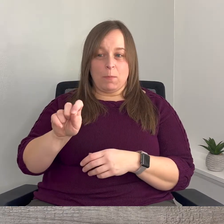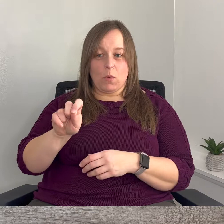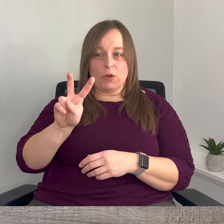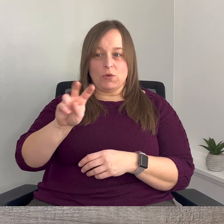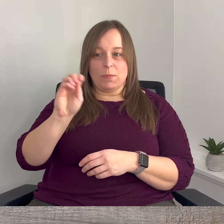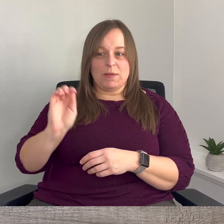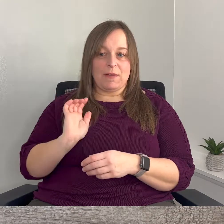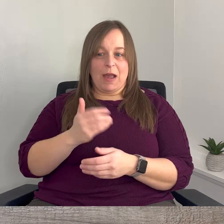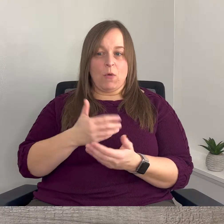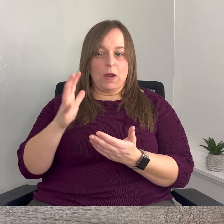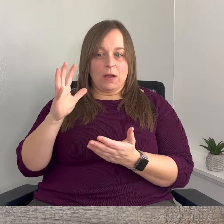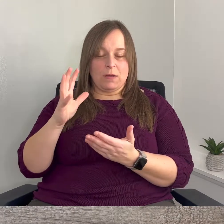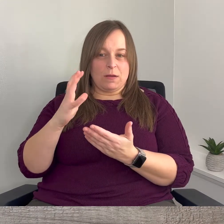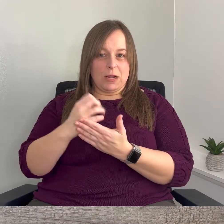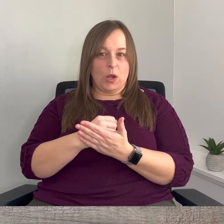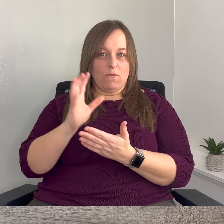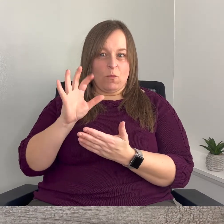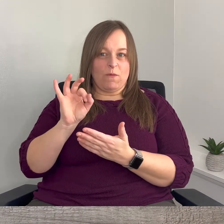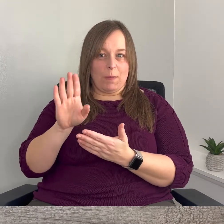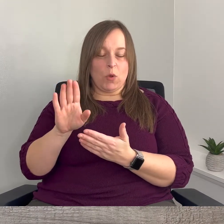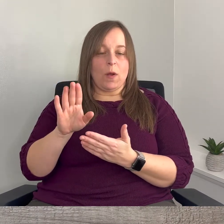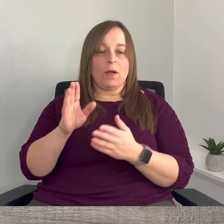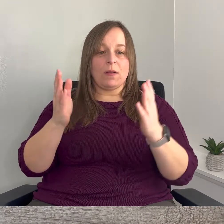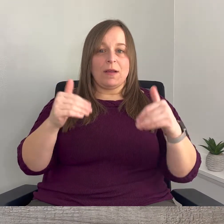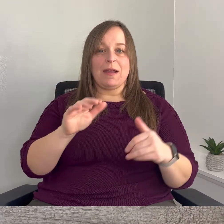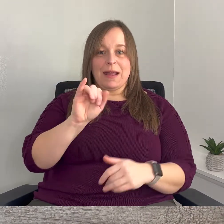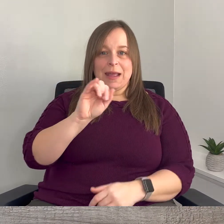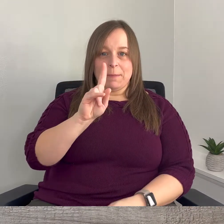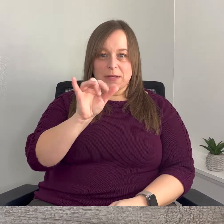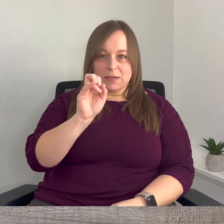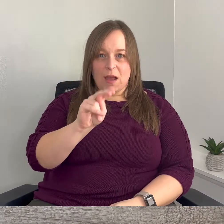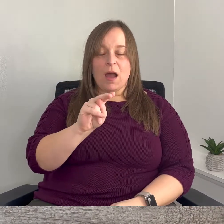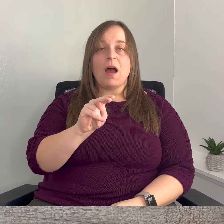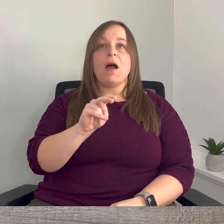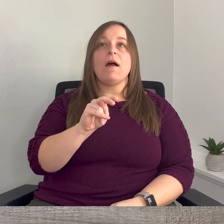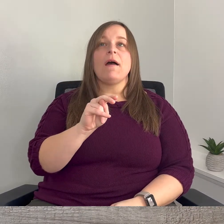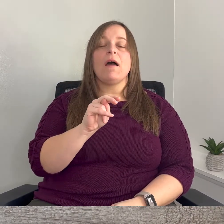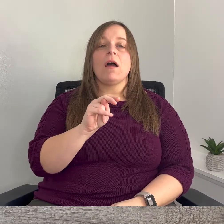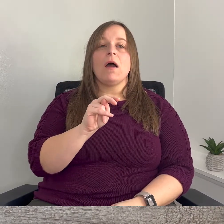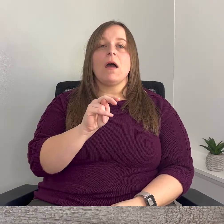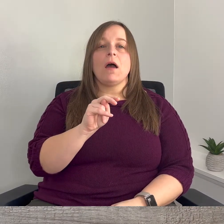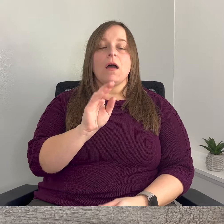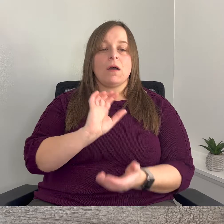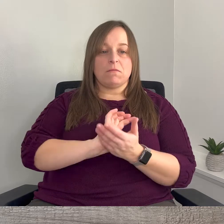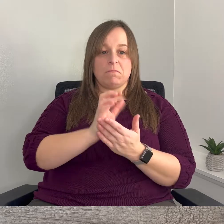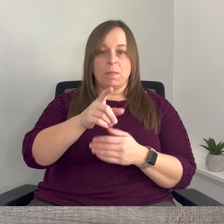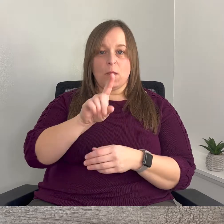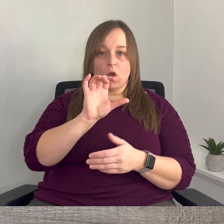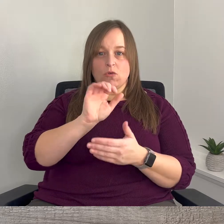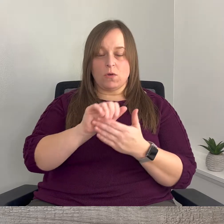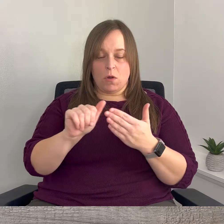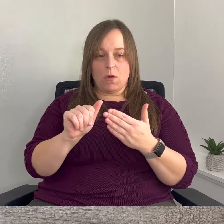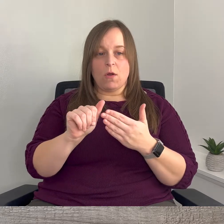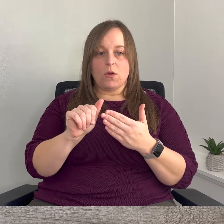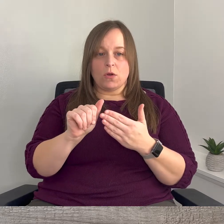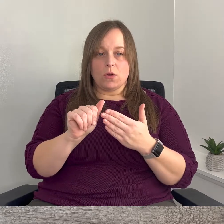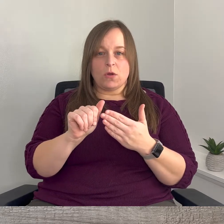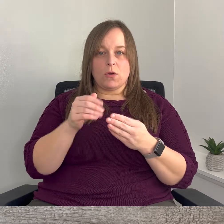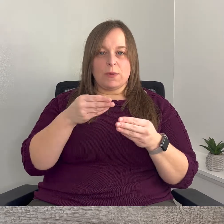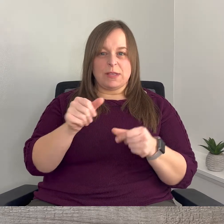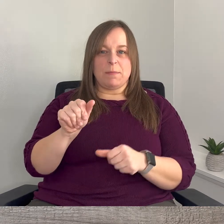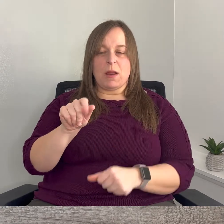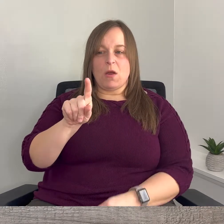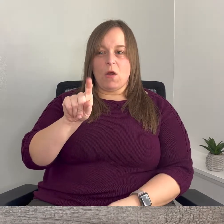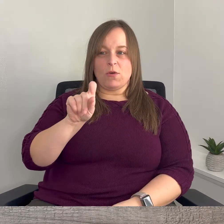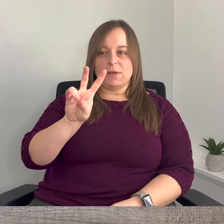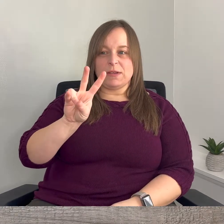And that was 3.2% of our income for the month of February. Then we have Amazon. I allotted